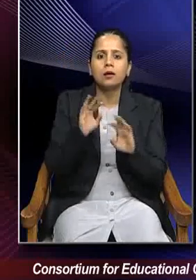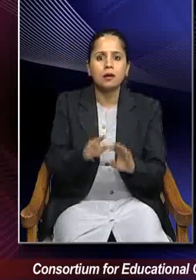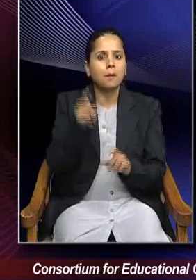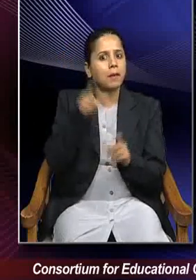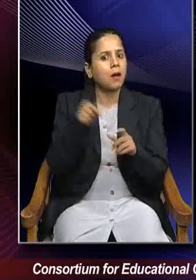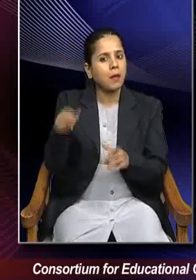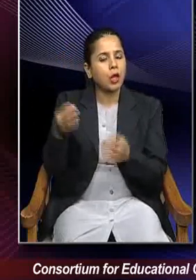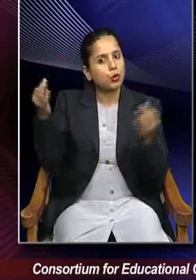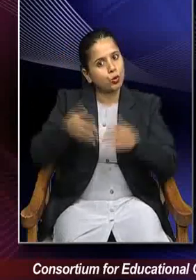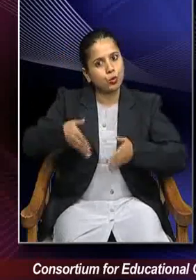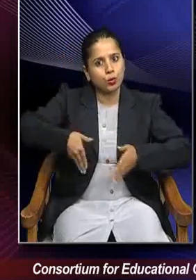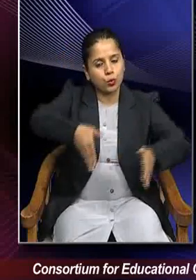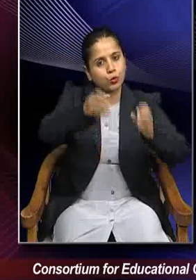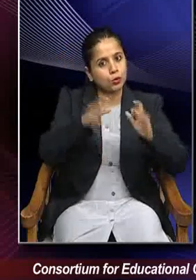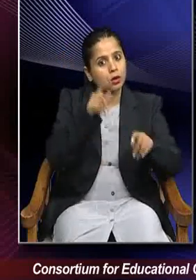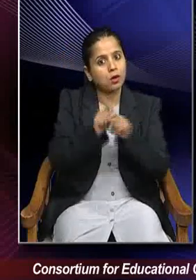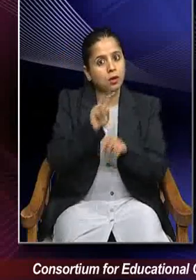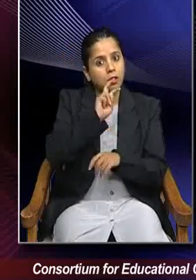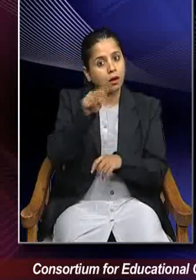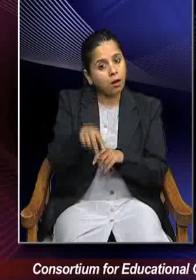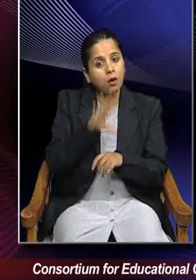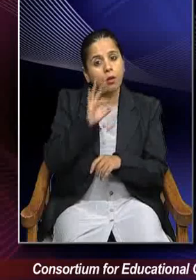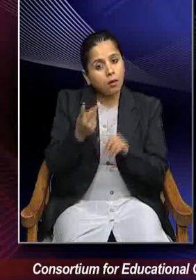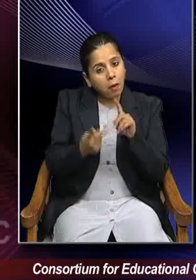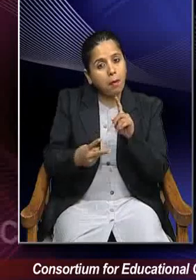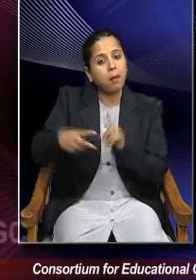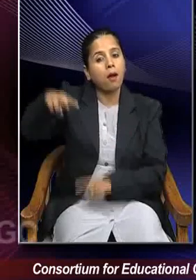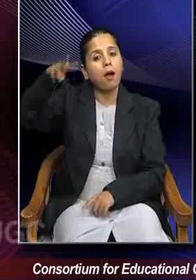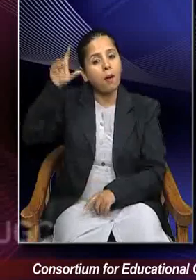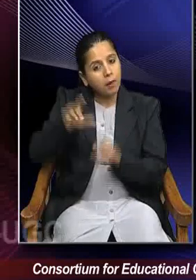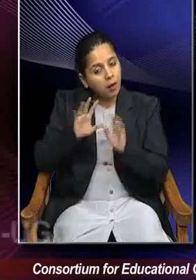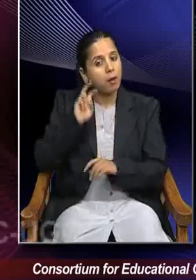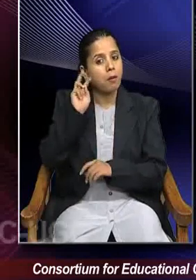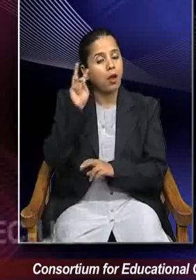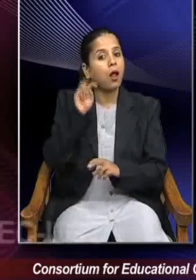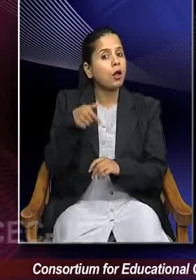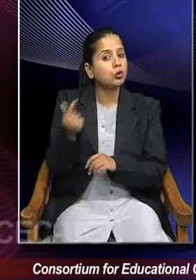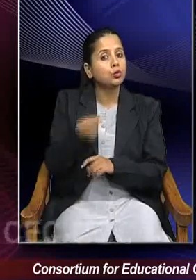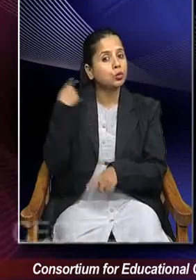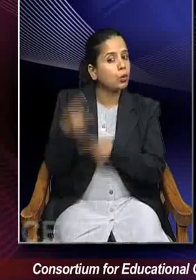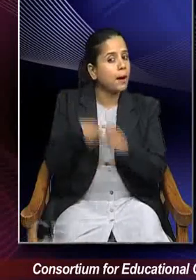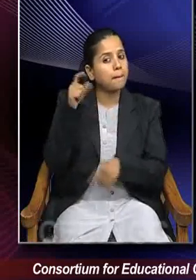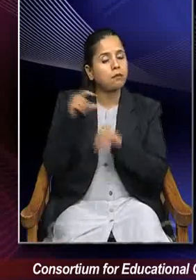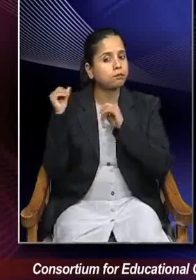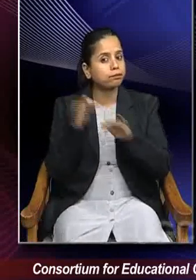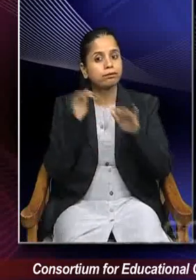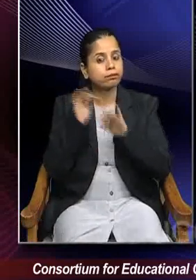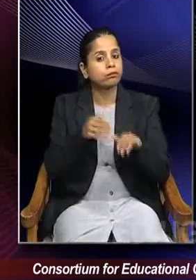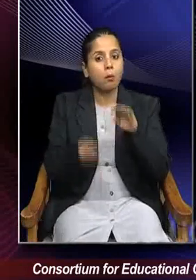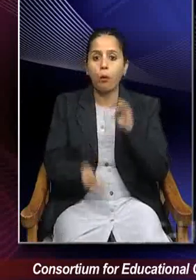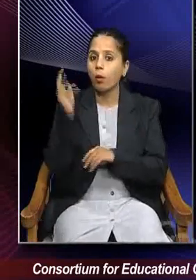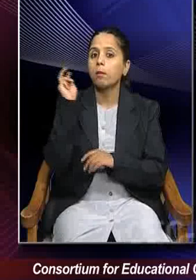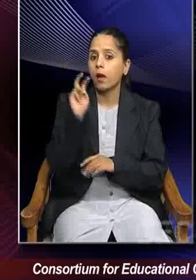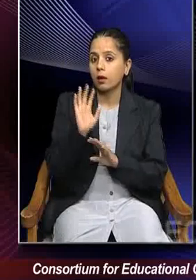up the new line, the actual ridership numbers surpasses this capacity to meet the demand of ridership in the Delhi Metro.